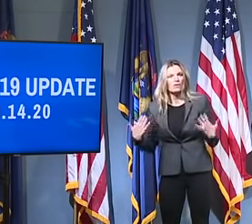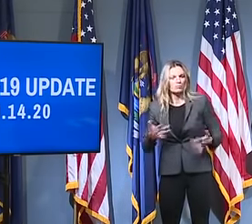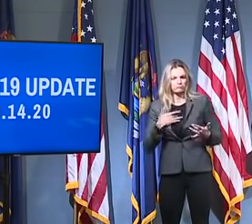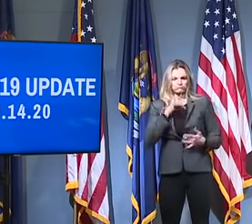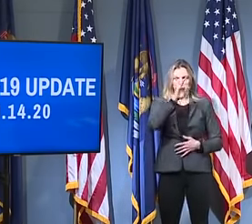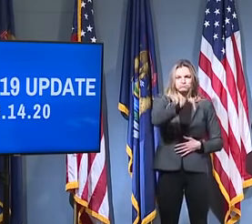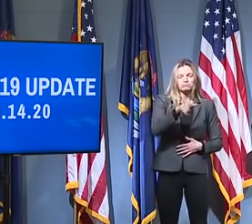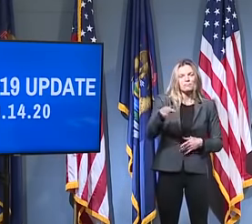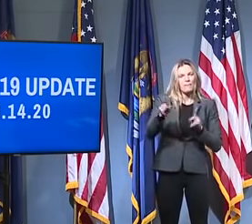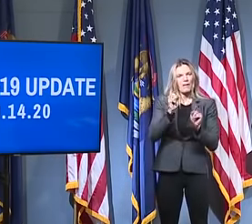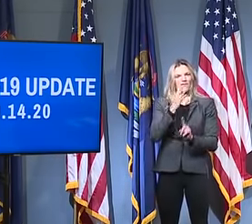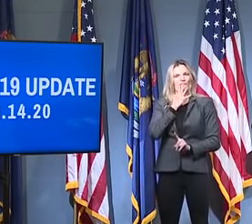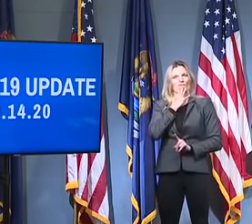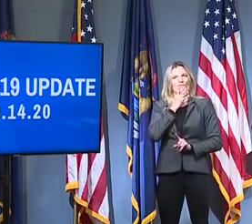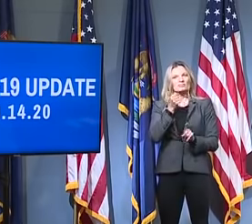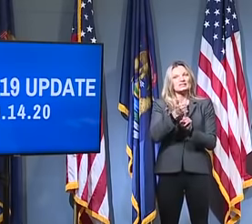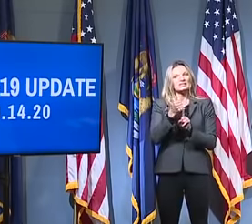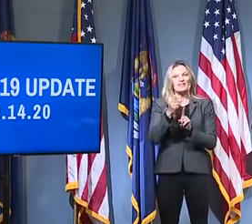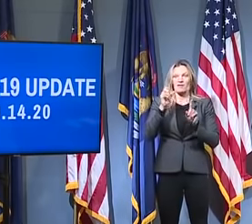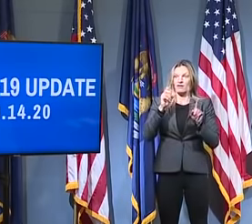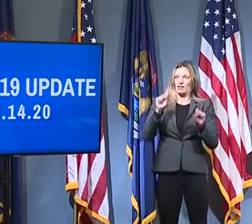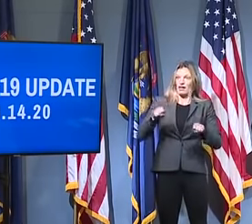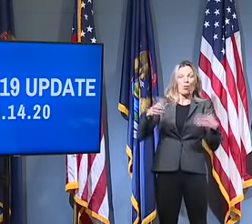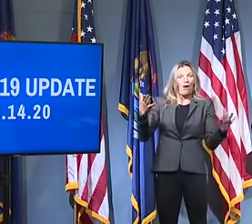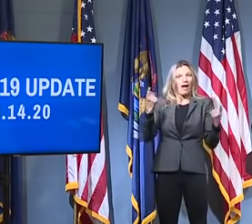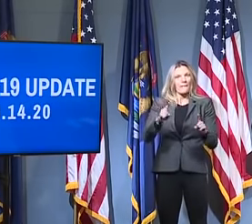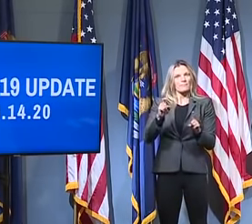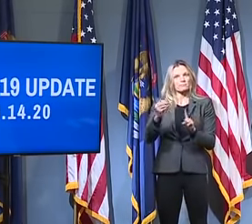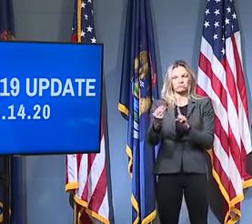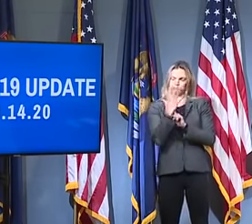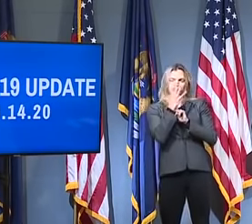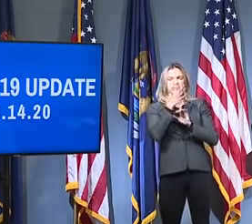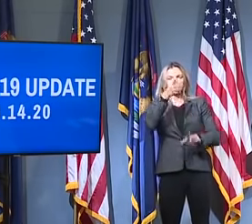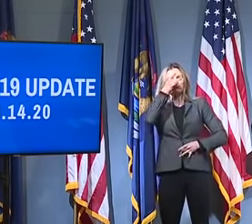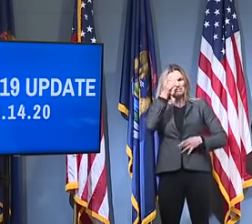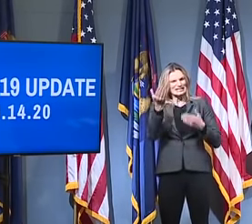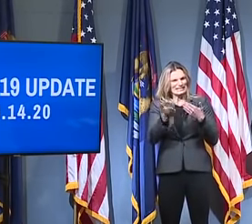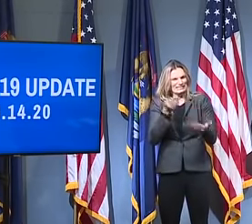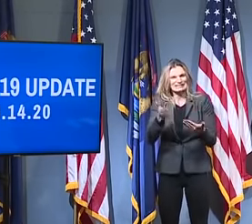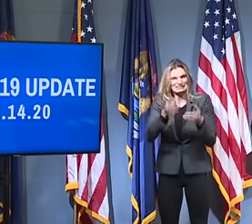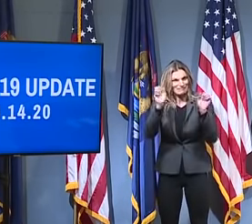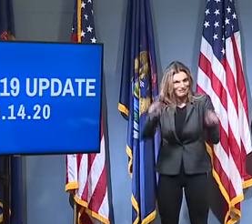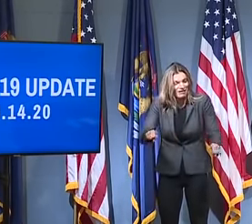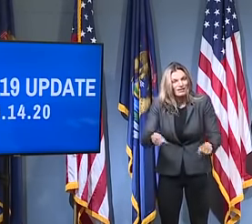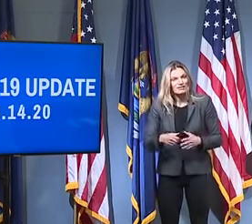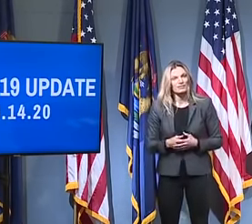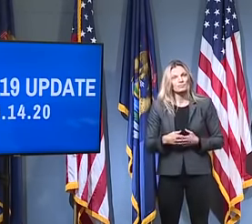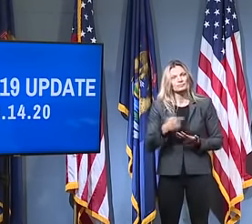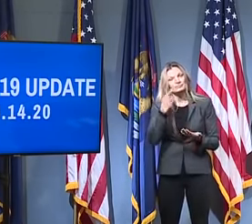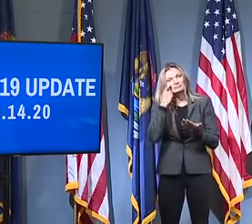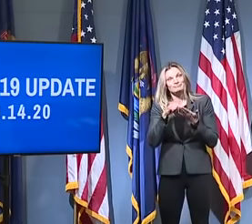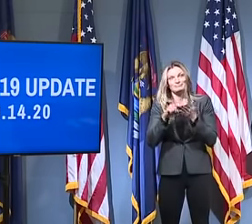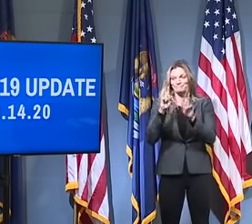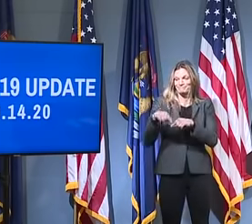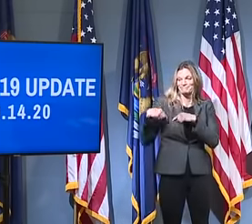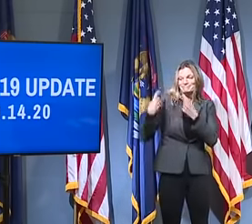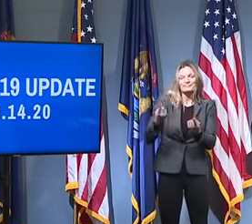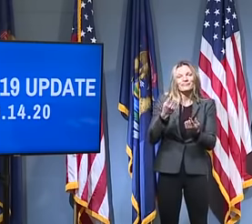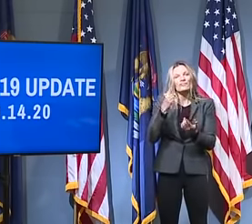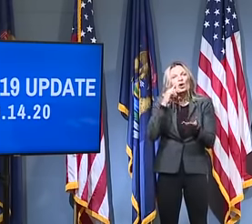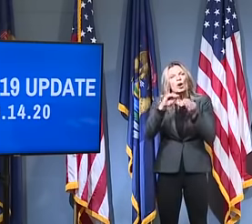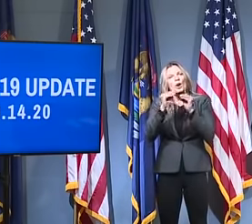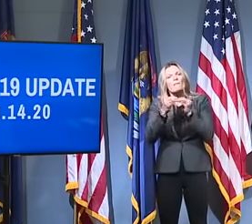of color overly exposed to this deadly virus, and we've been seeing that play out in the data with Black people still dying at higher